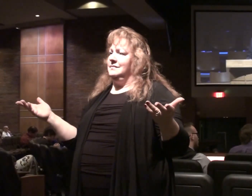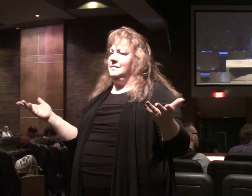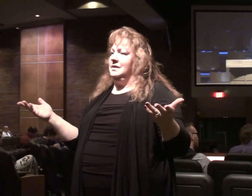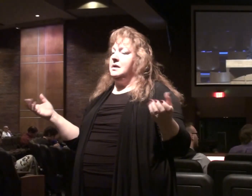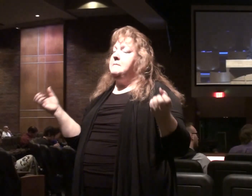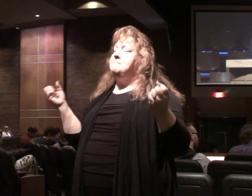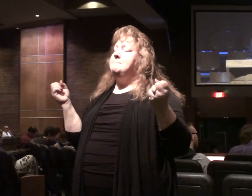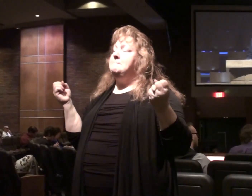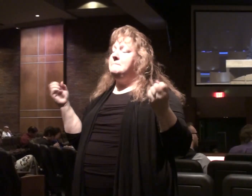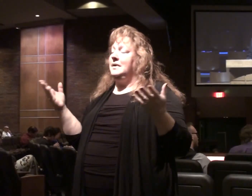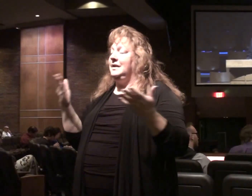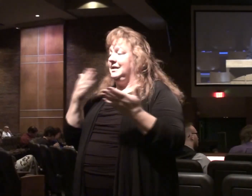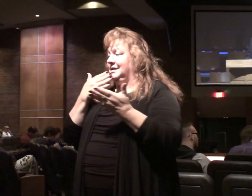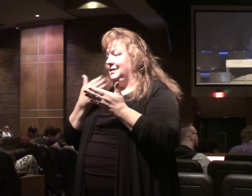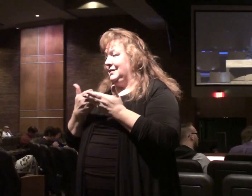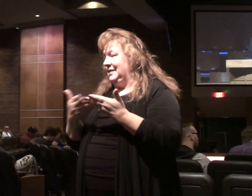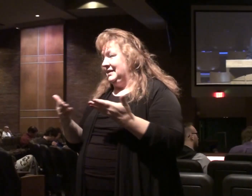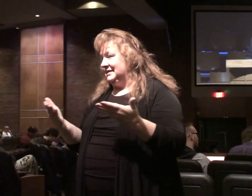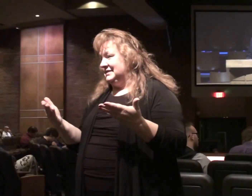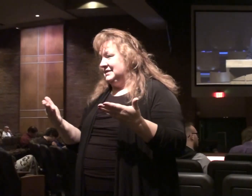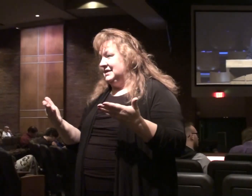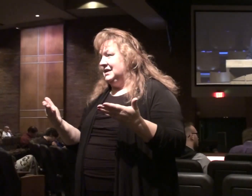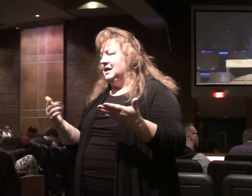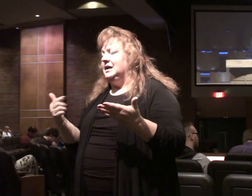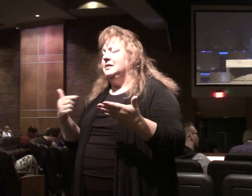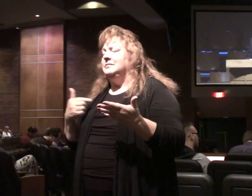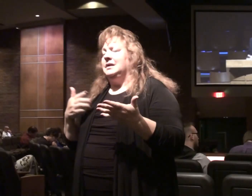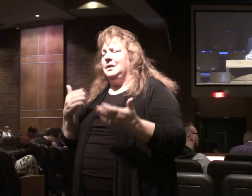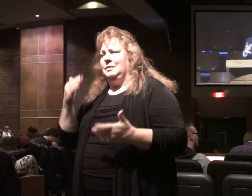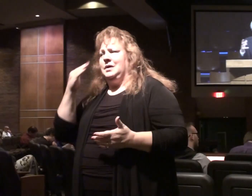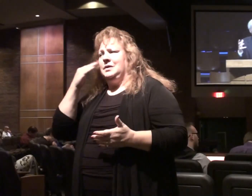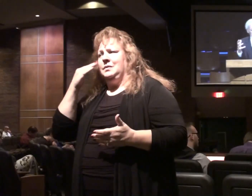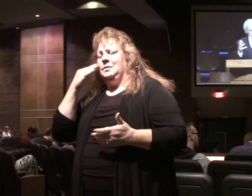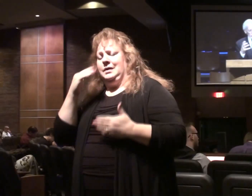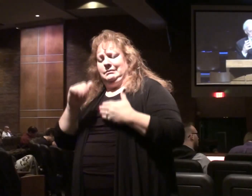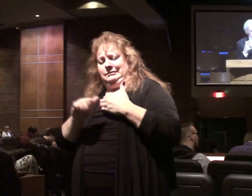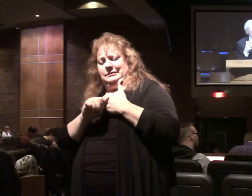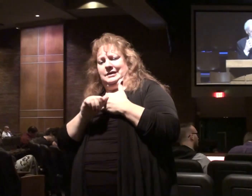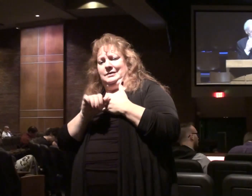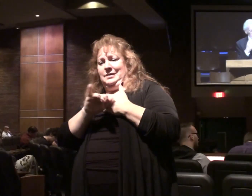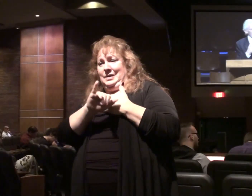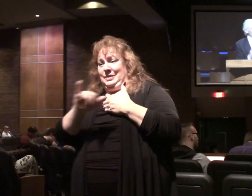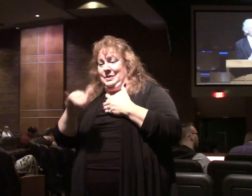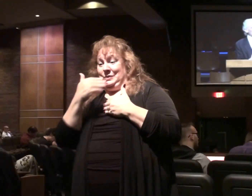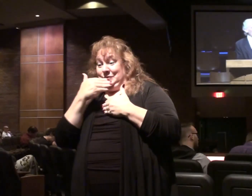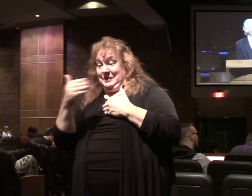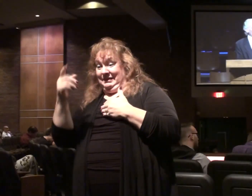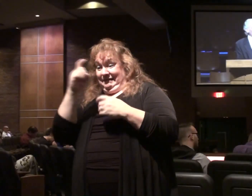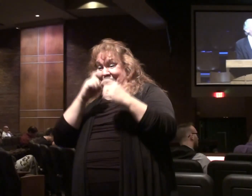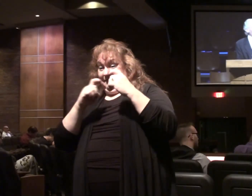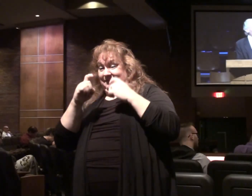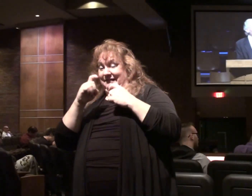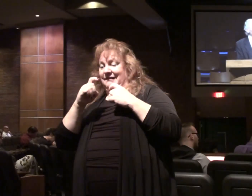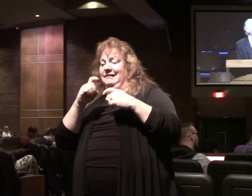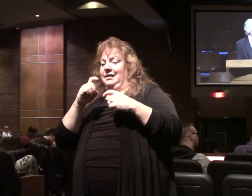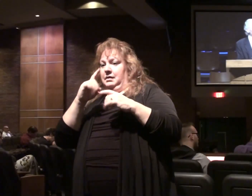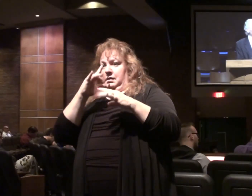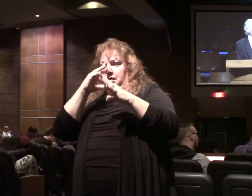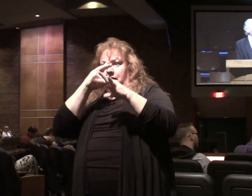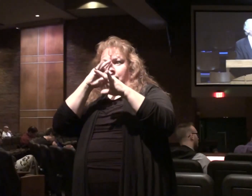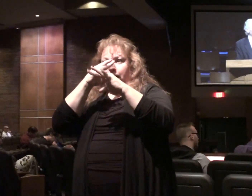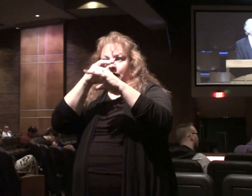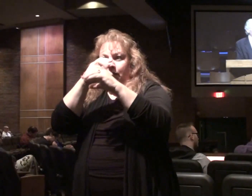with many blessings. But I want to be aware of the danger that those blessings become a trap. They absorb